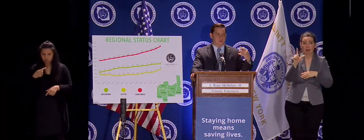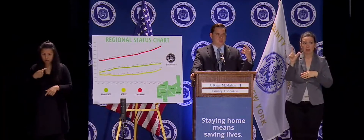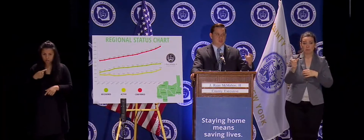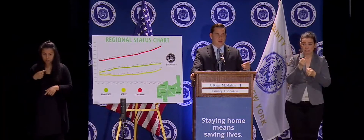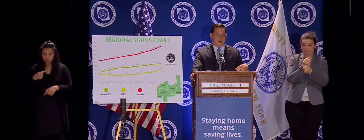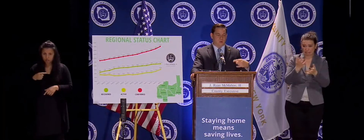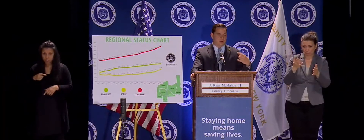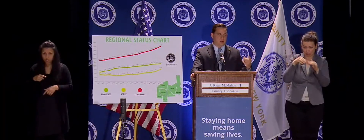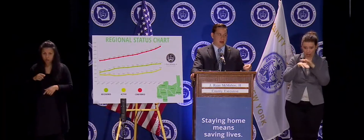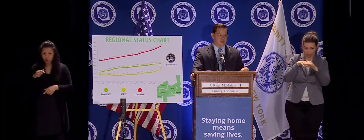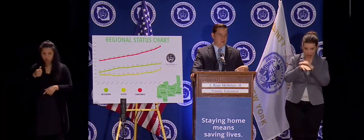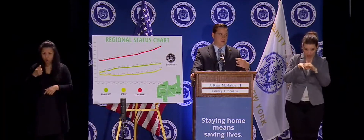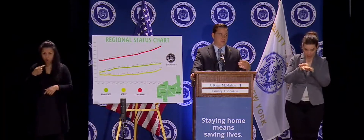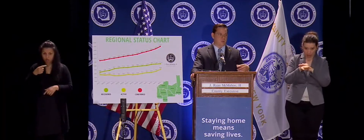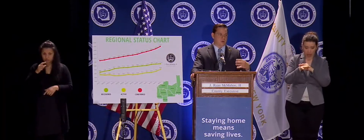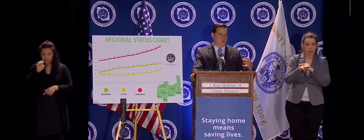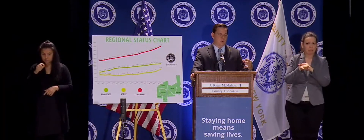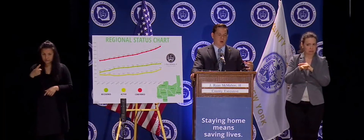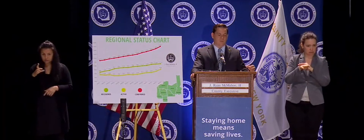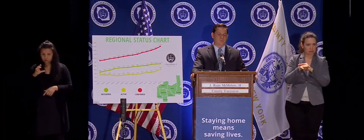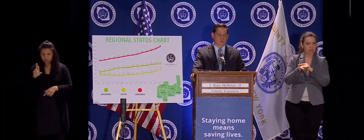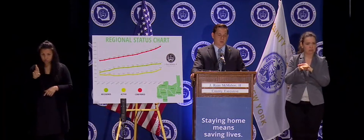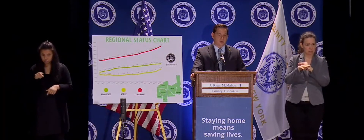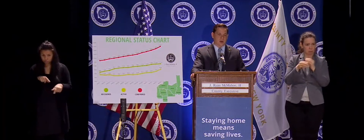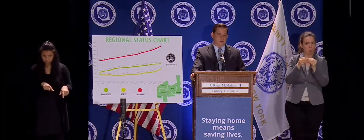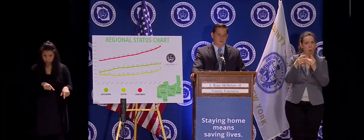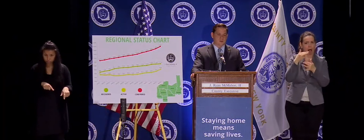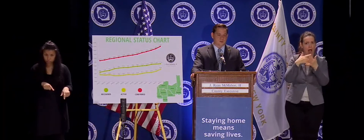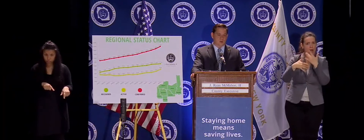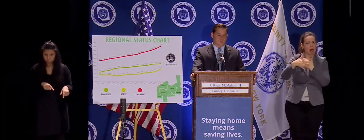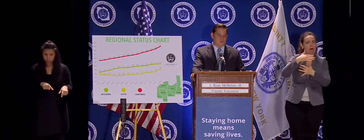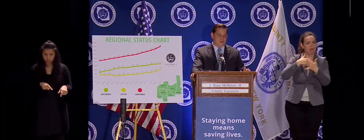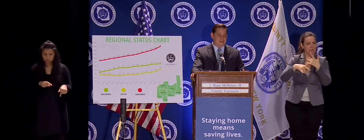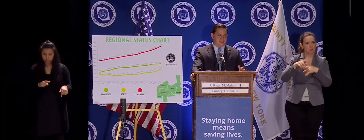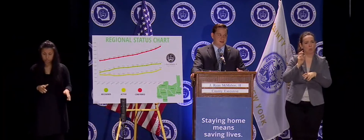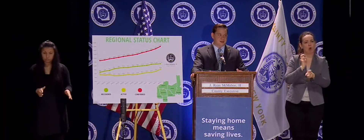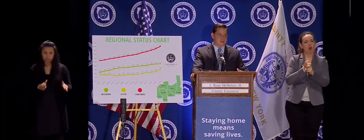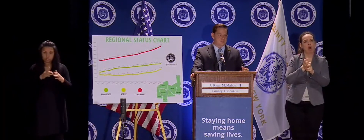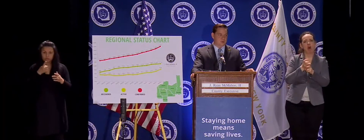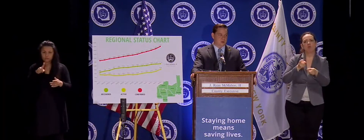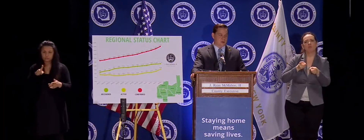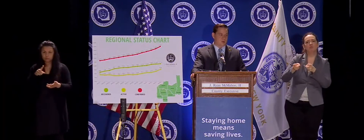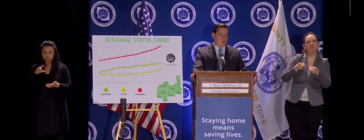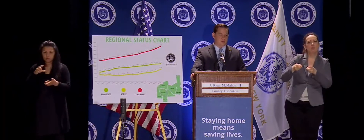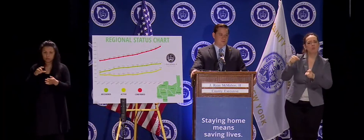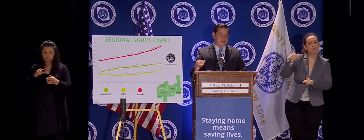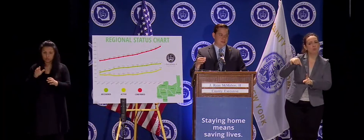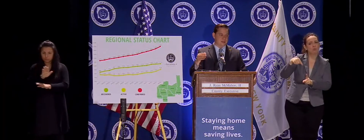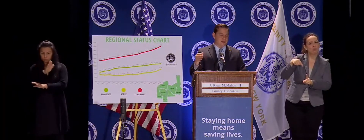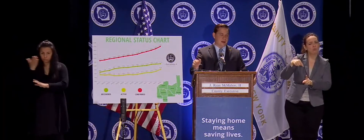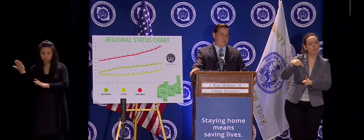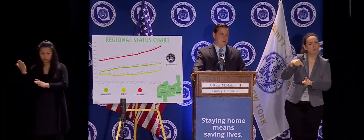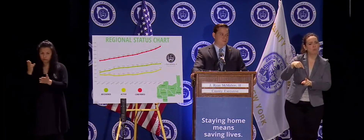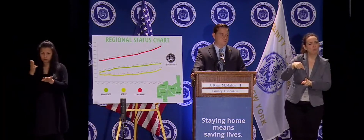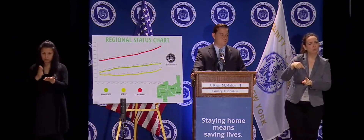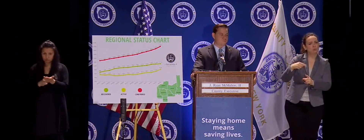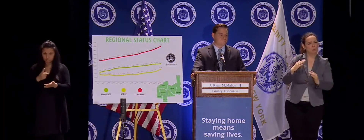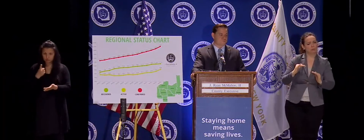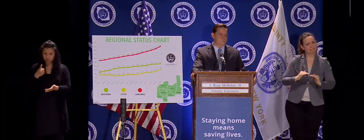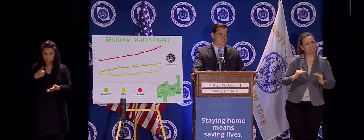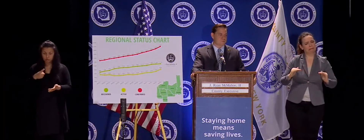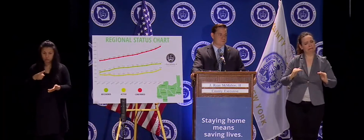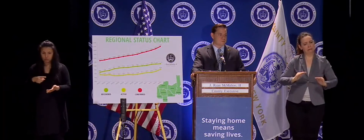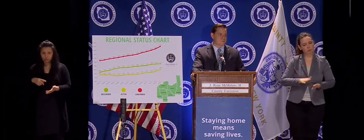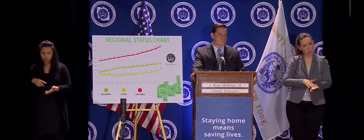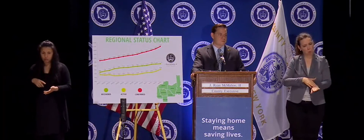There's traditionally a lot more interaction with the public overall. So we'll phase that in similar to how we're phasing in the economy. Are